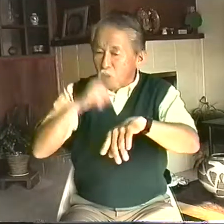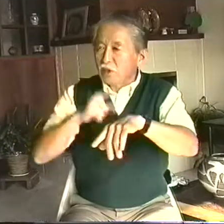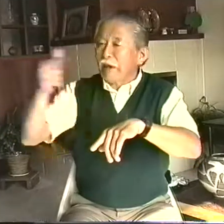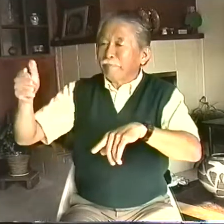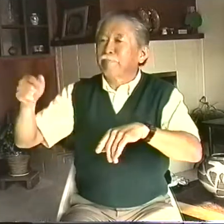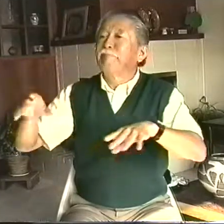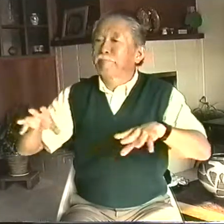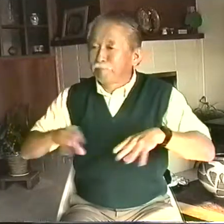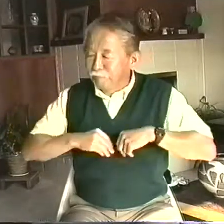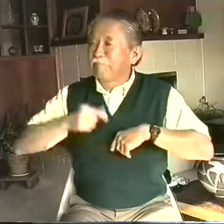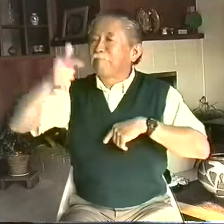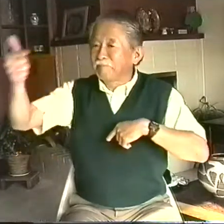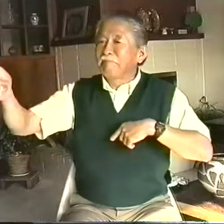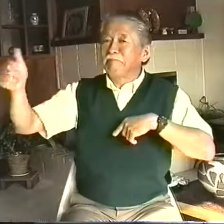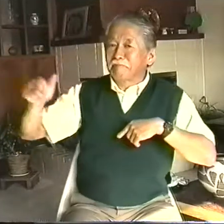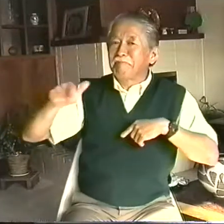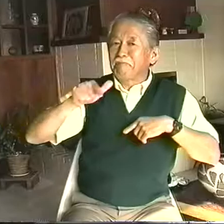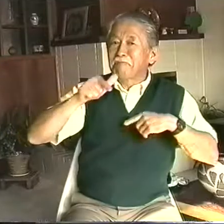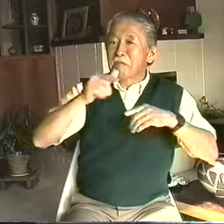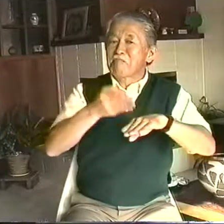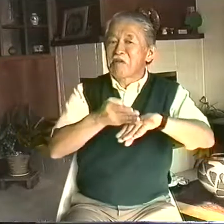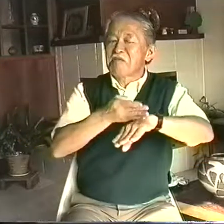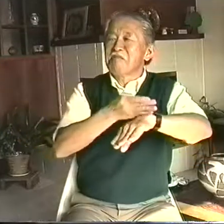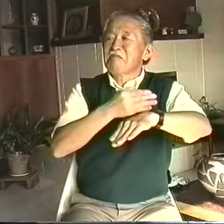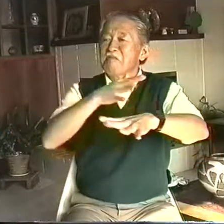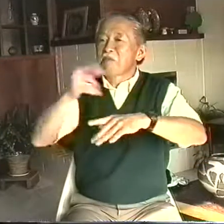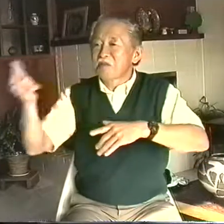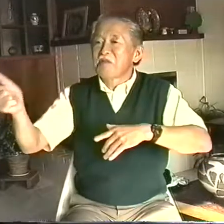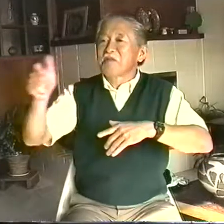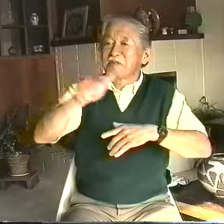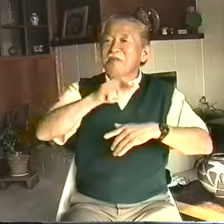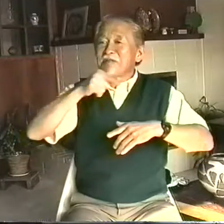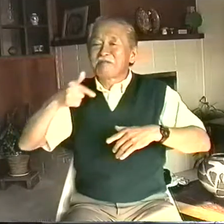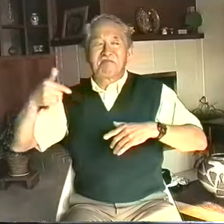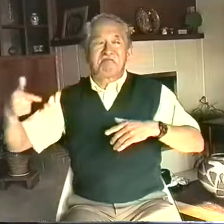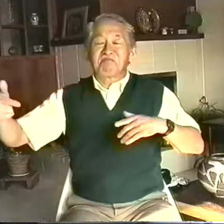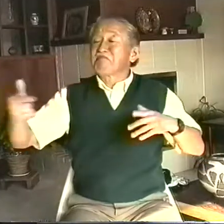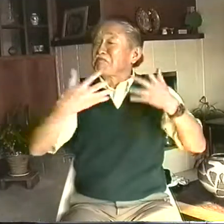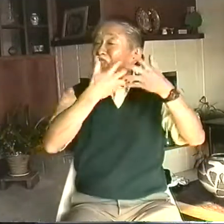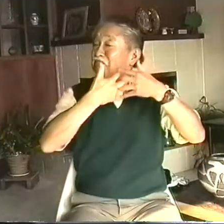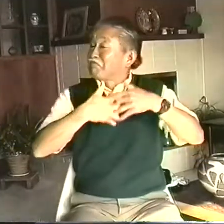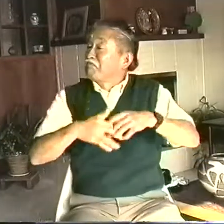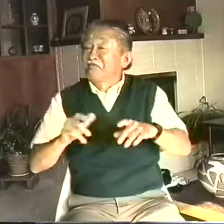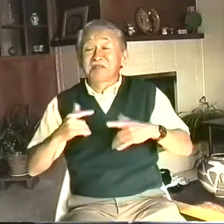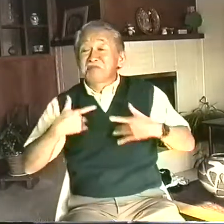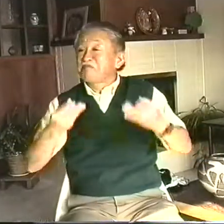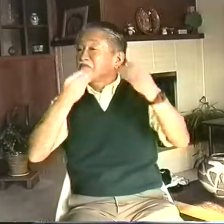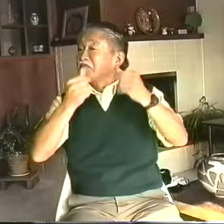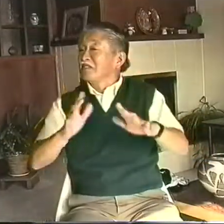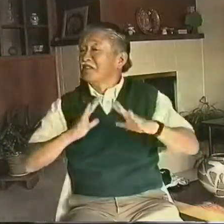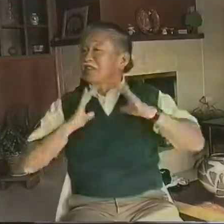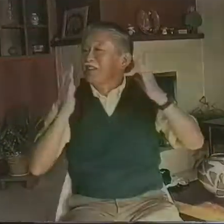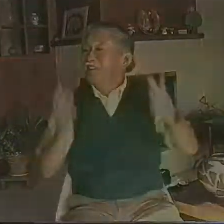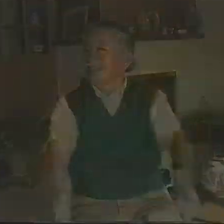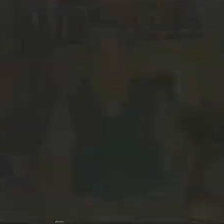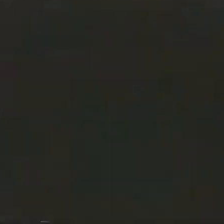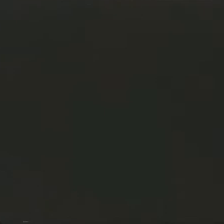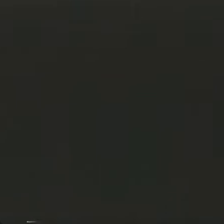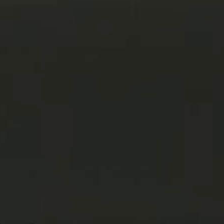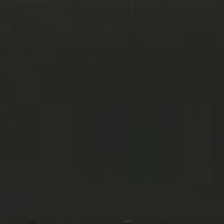then the interpreter will interrupt and say, "Please, speak one at a time." And so my family does, and the logistics